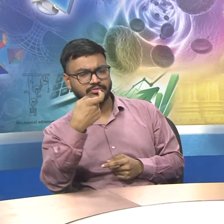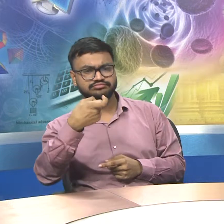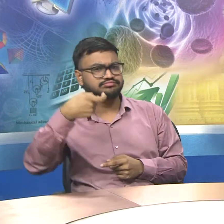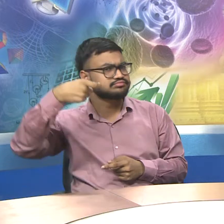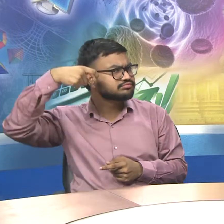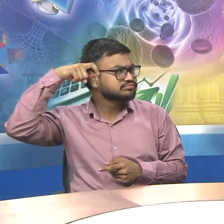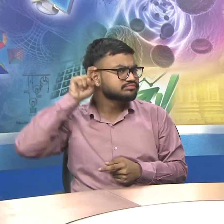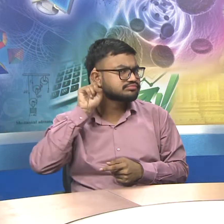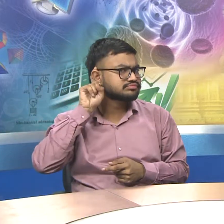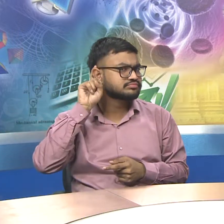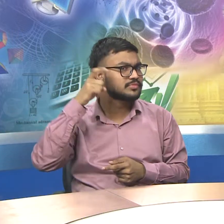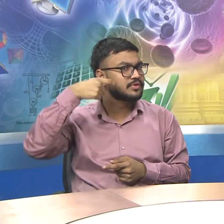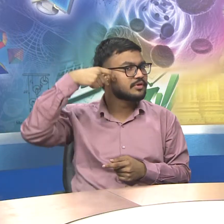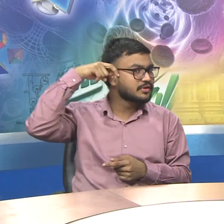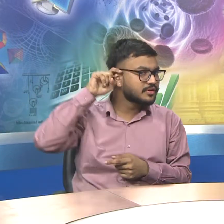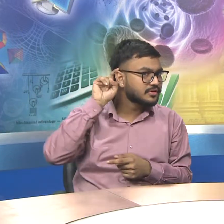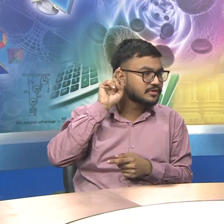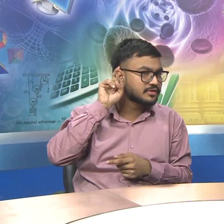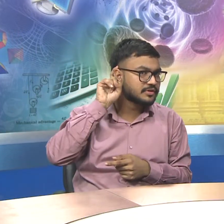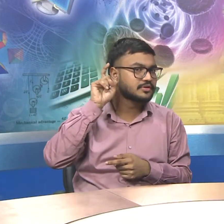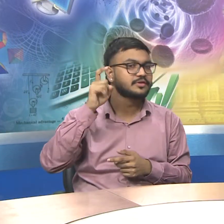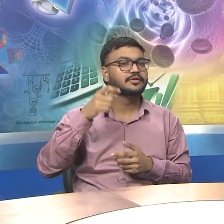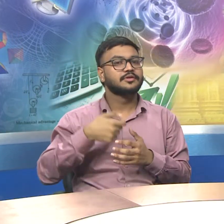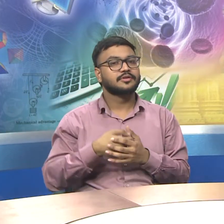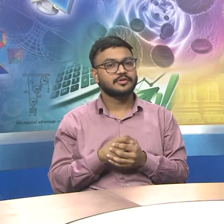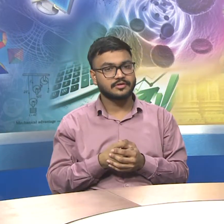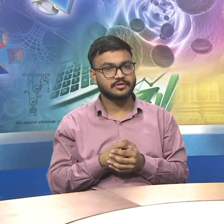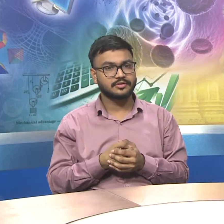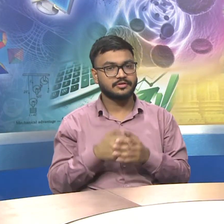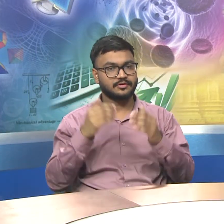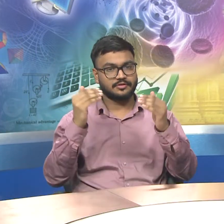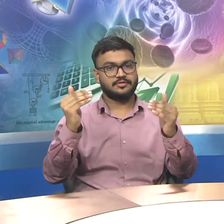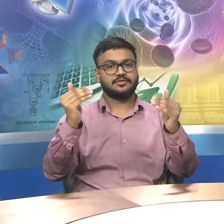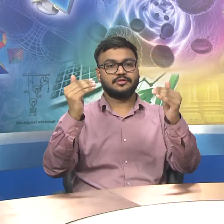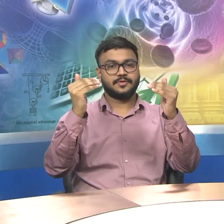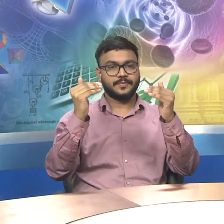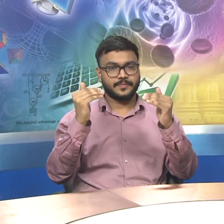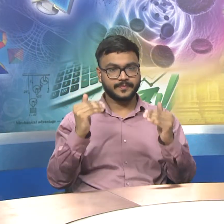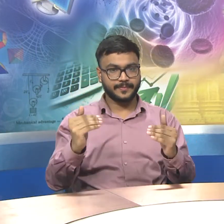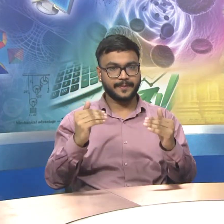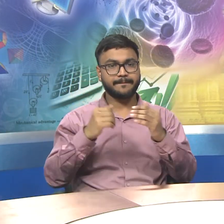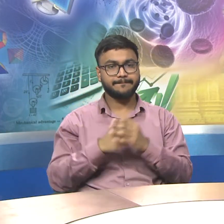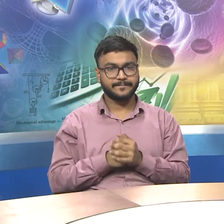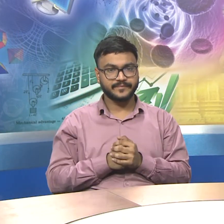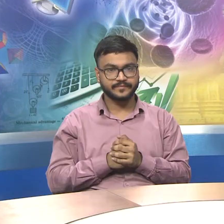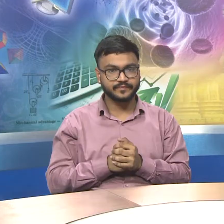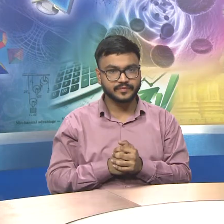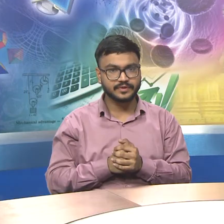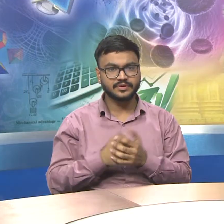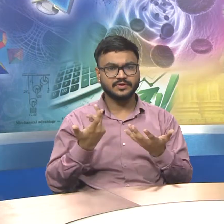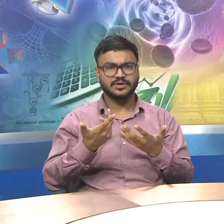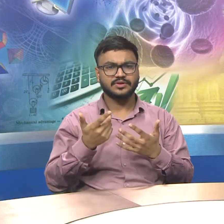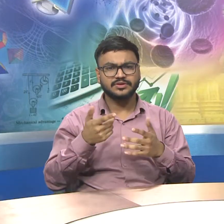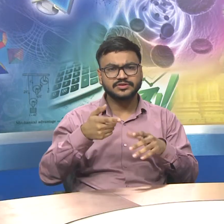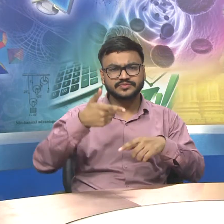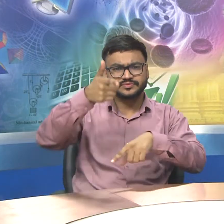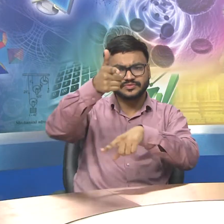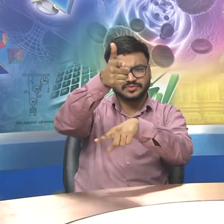It places behind the ear, so it has a sign like this. Next